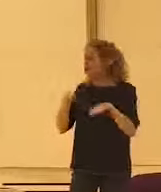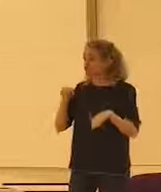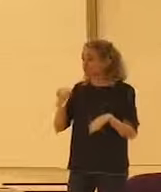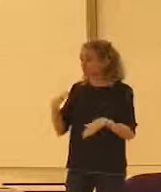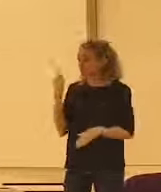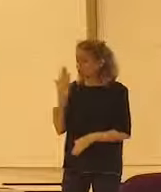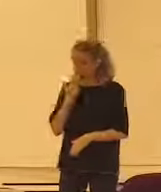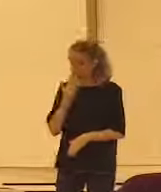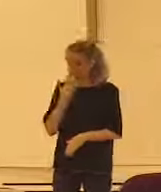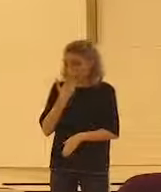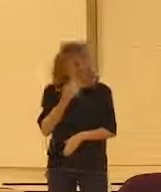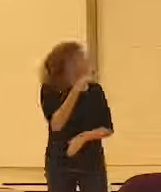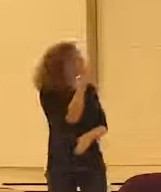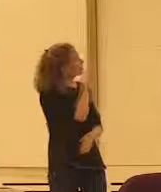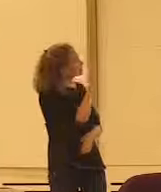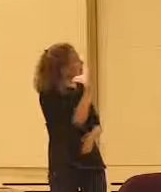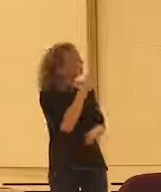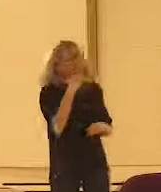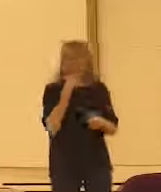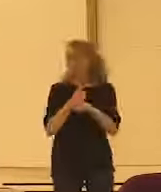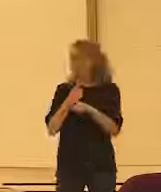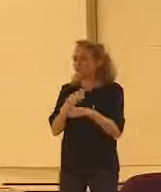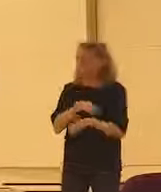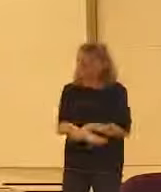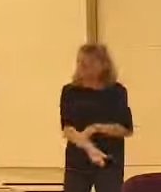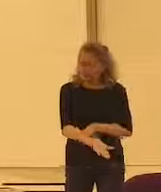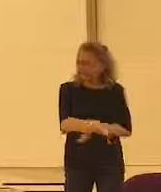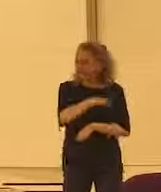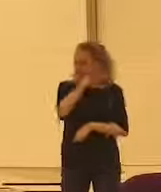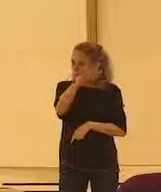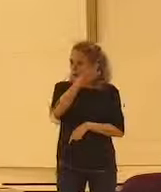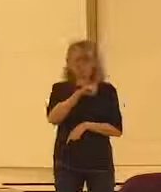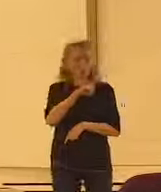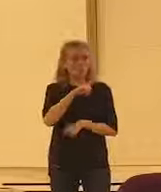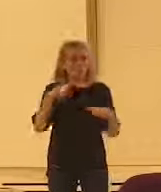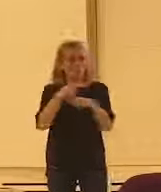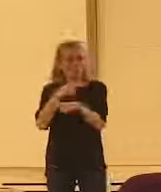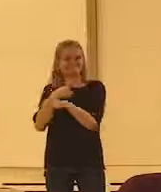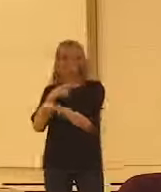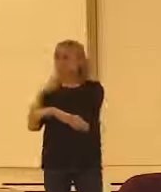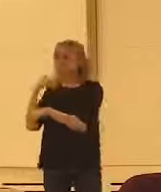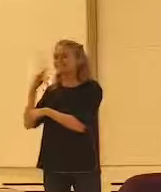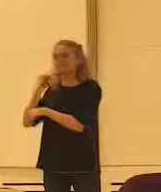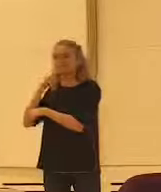So deaf children at school, as children grow up, there's a lot of